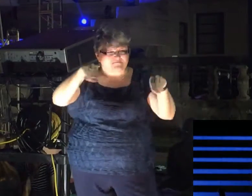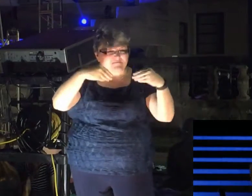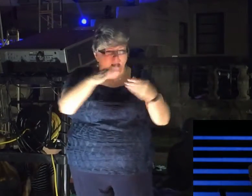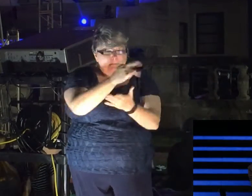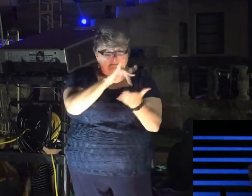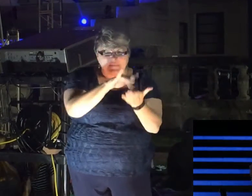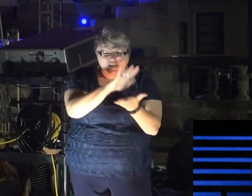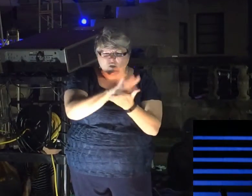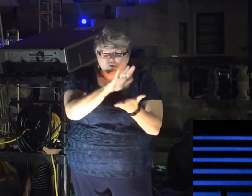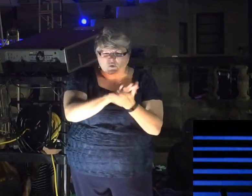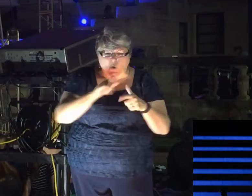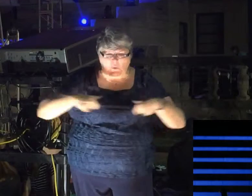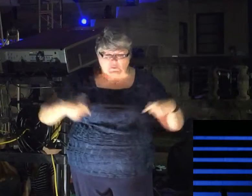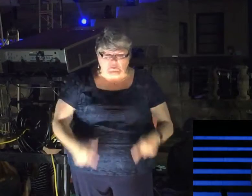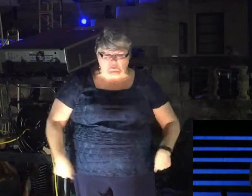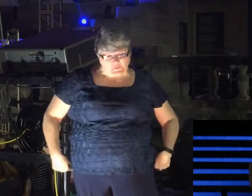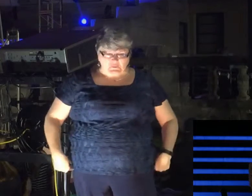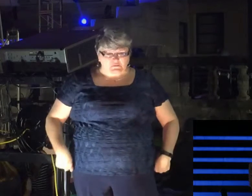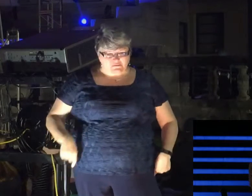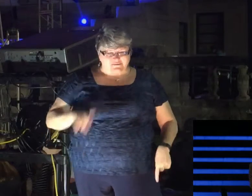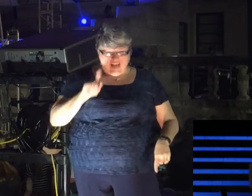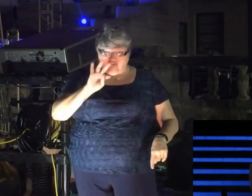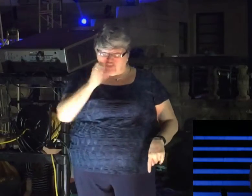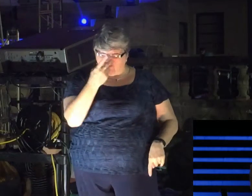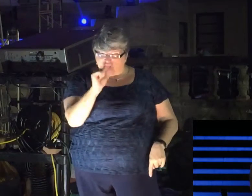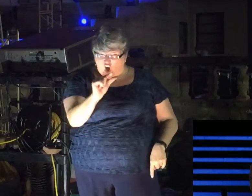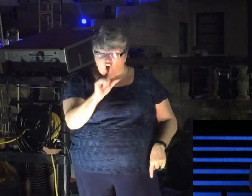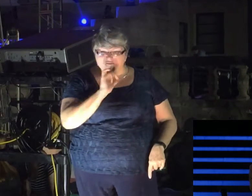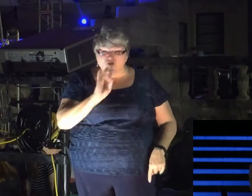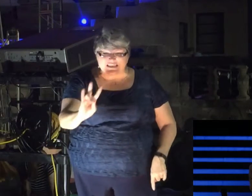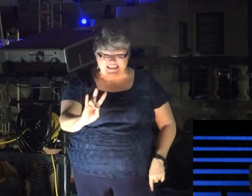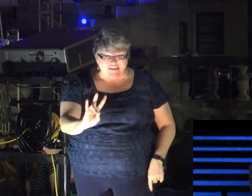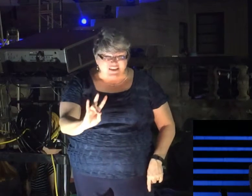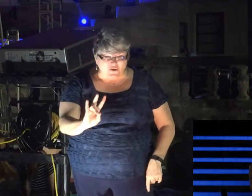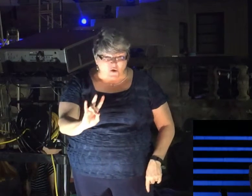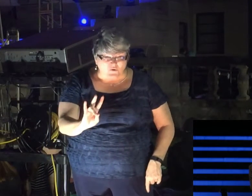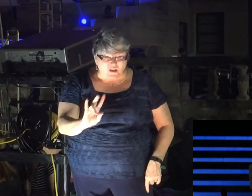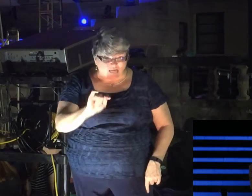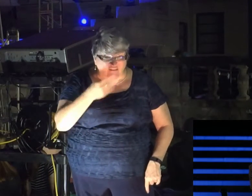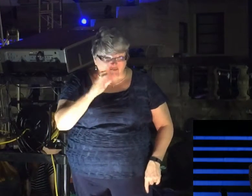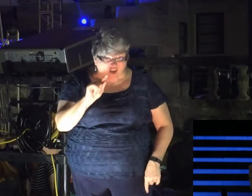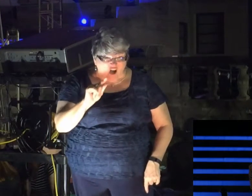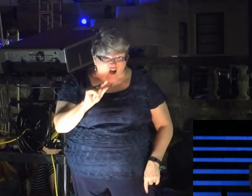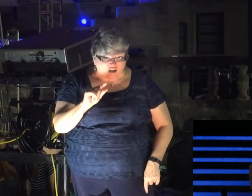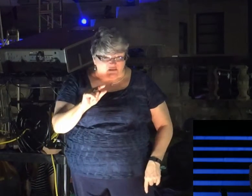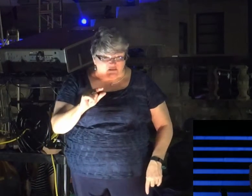that are marketed to the middle school crowd. Thongs for 7-year-olds.